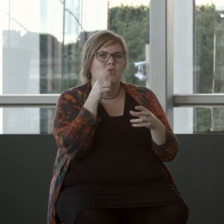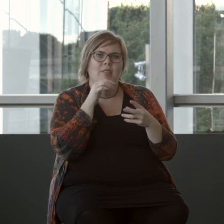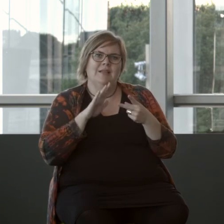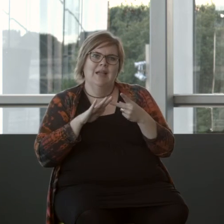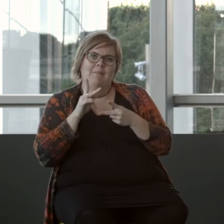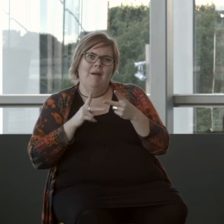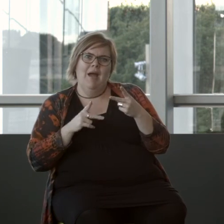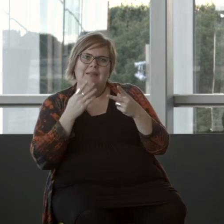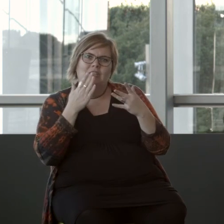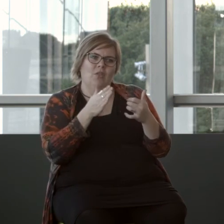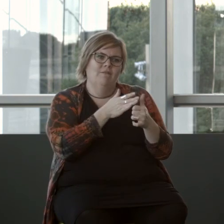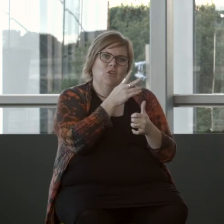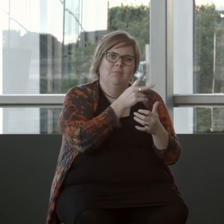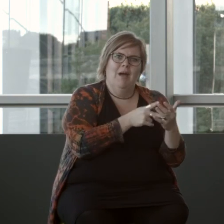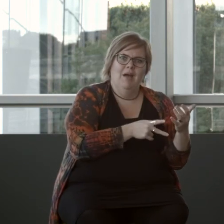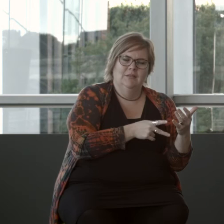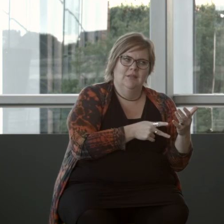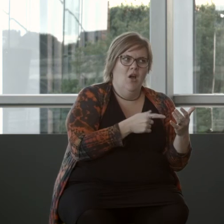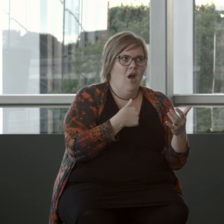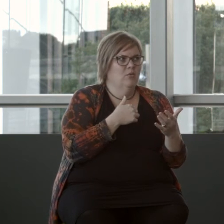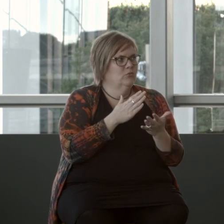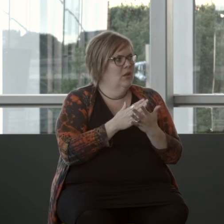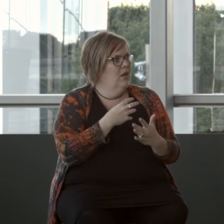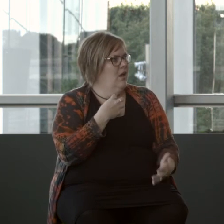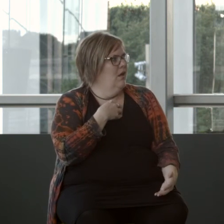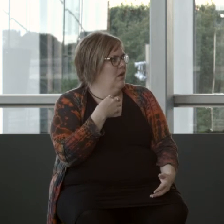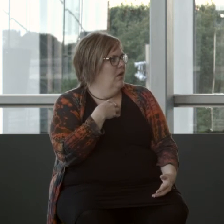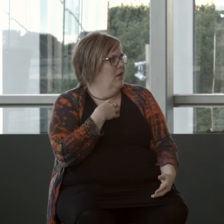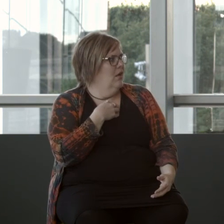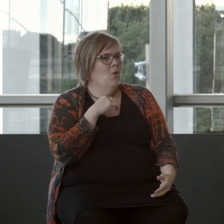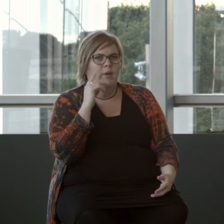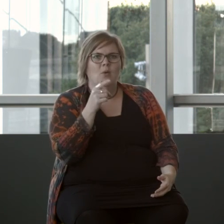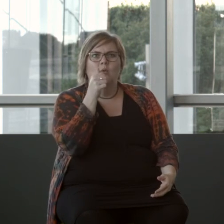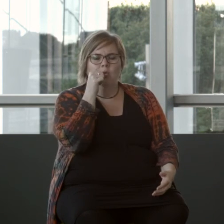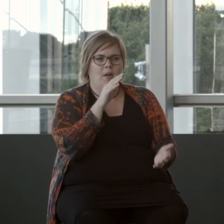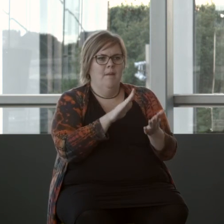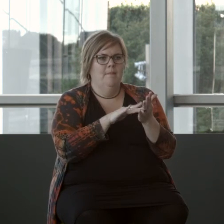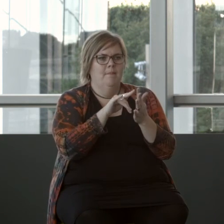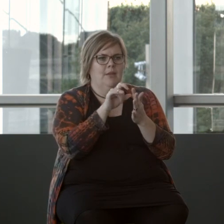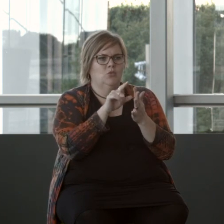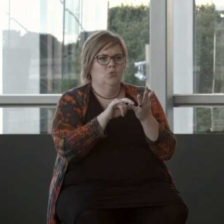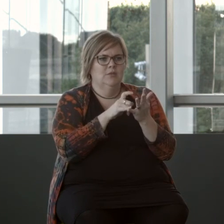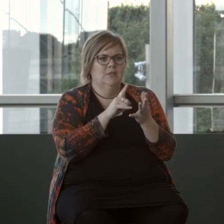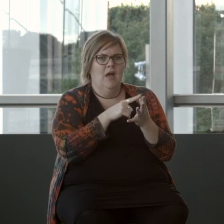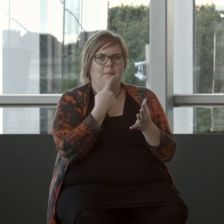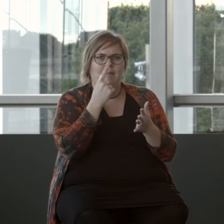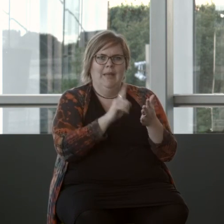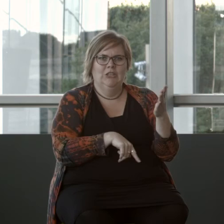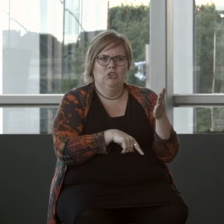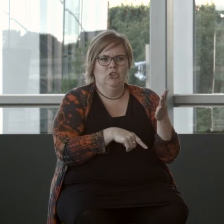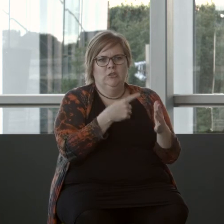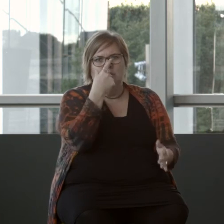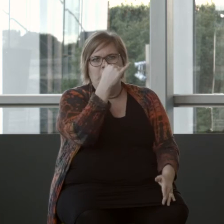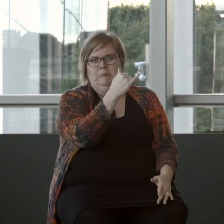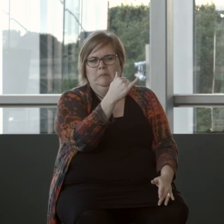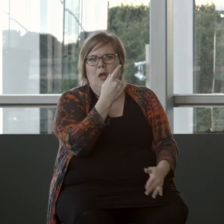I didn't know the first half, and it amazed me that we all knew that Medusa had been punished, you know, too bad. But what we